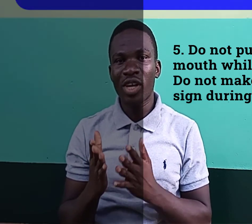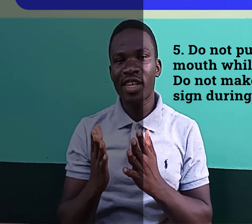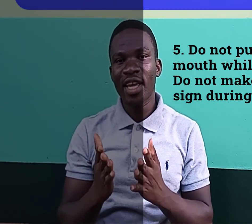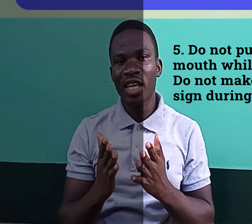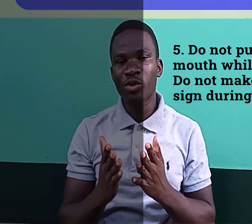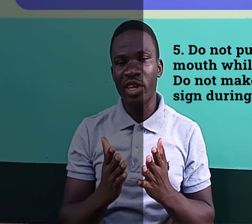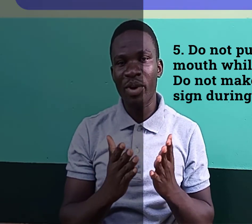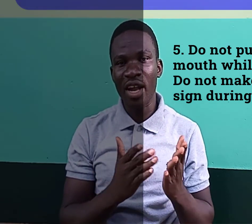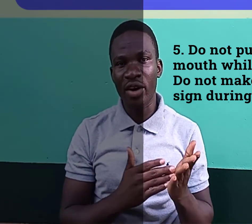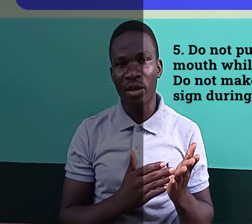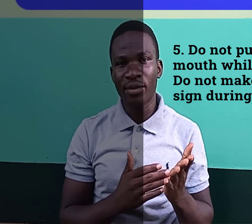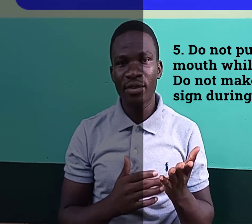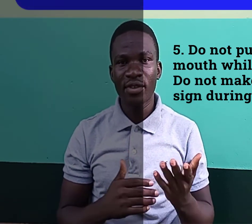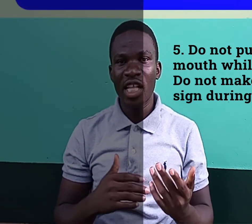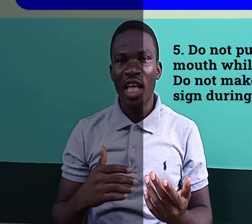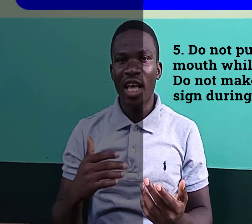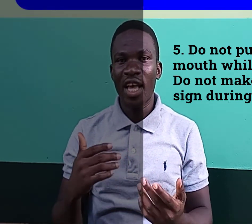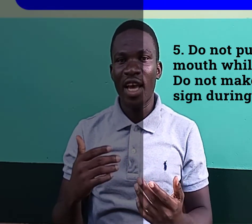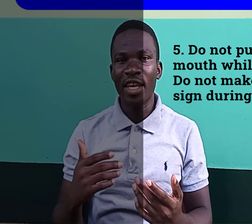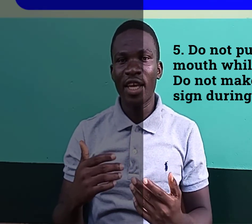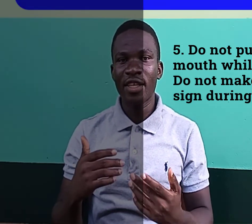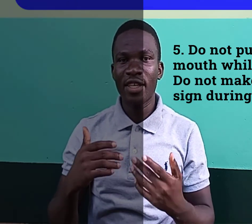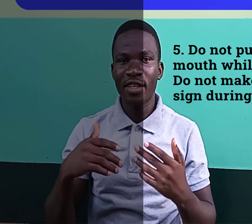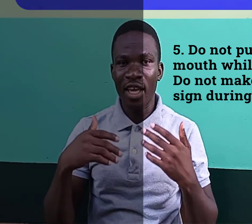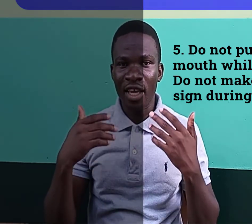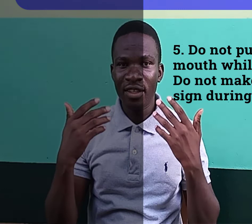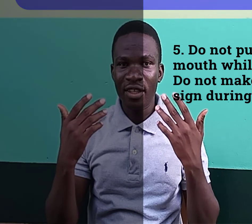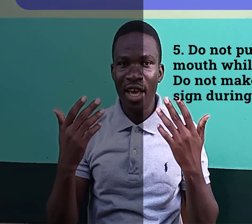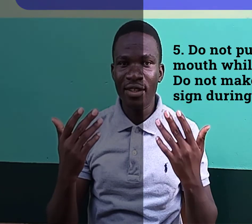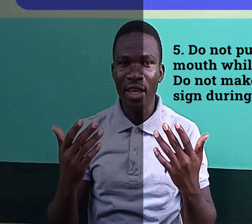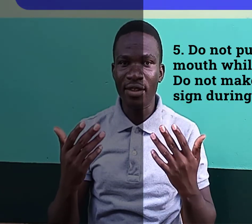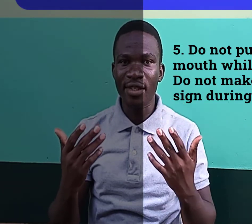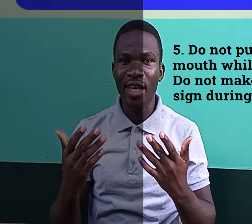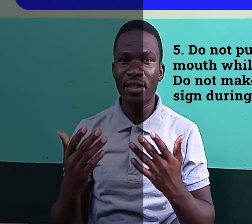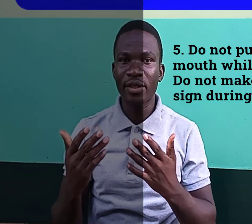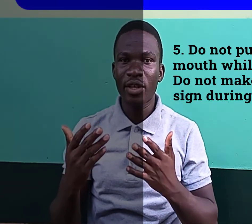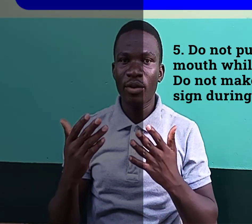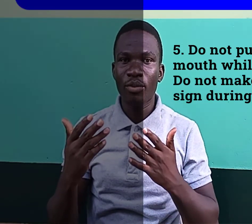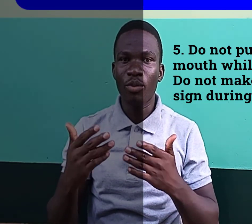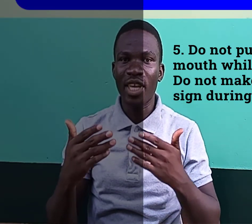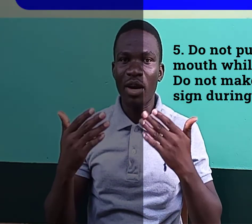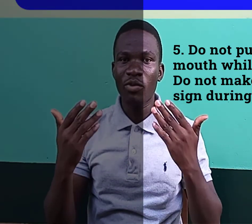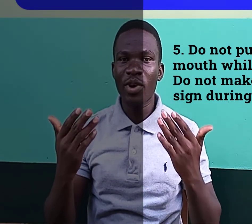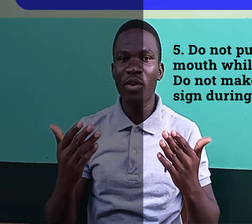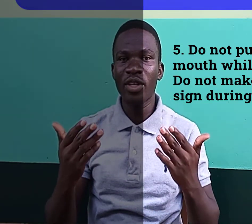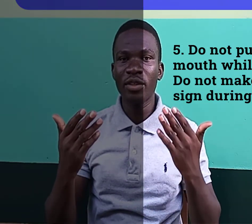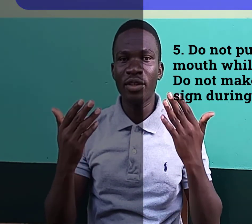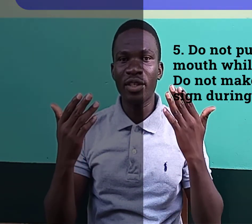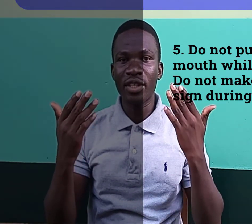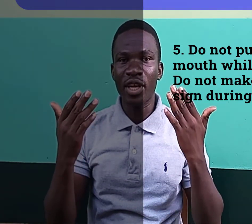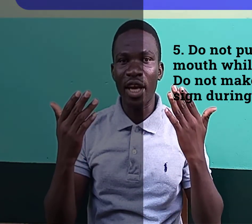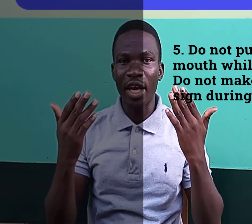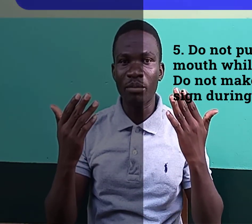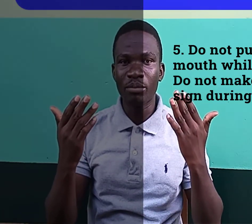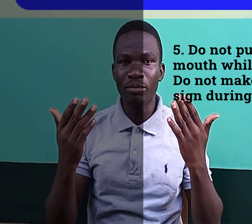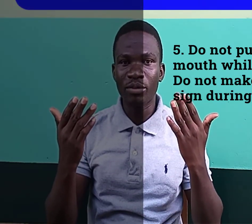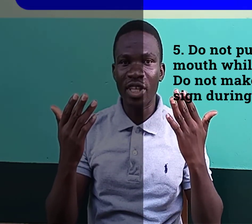relegate them to the background, and then the essence is that we are referring